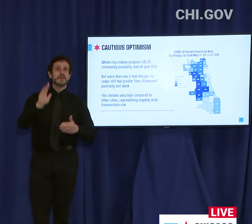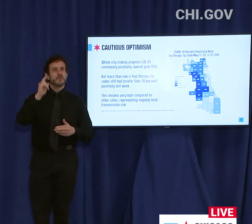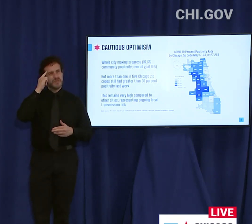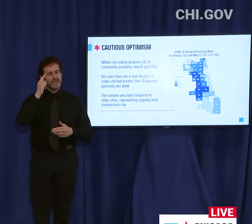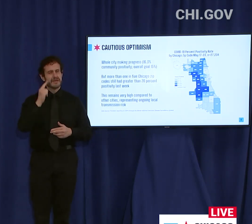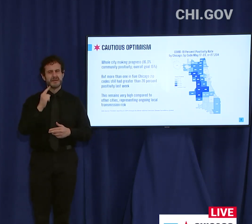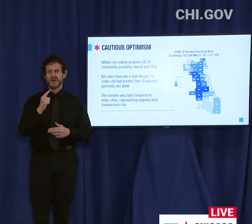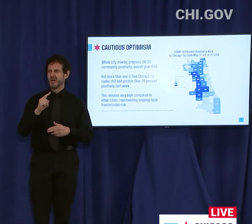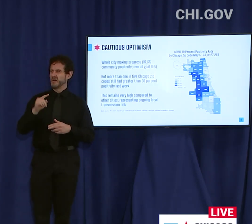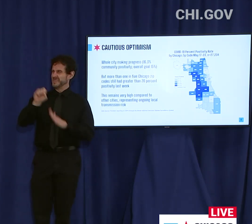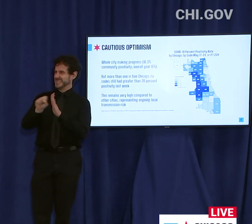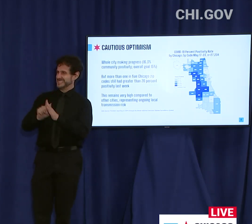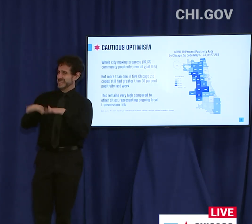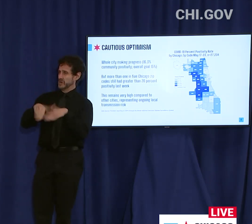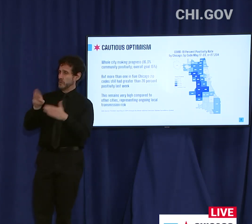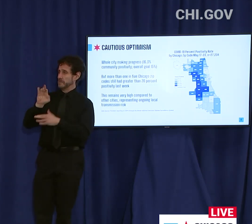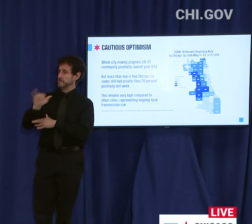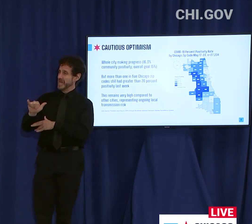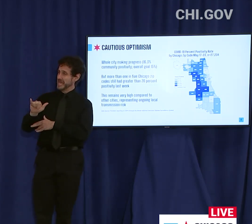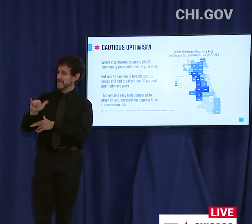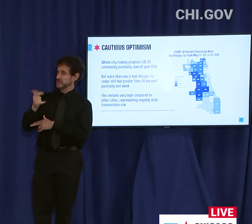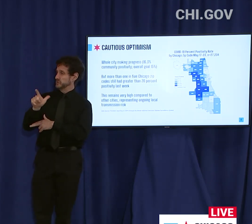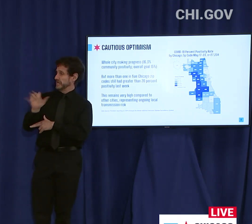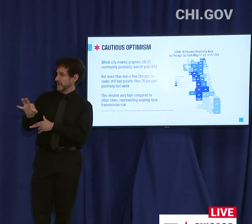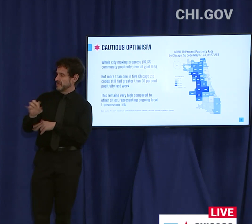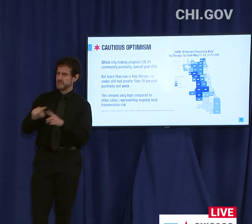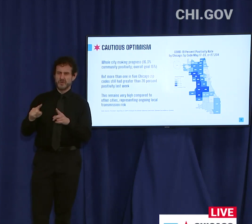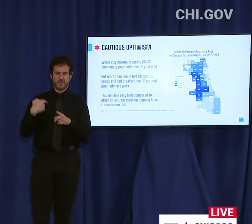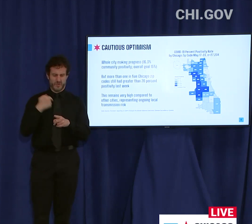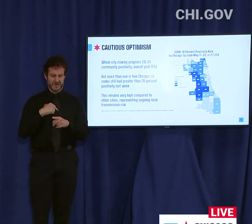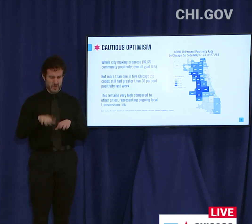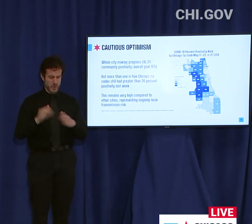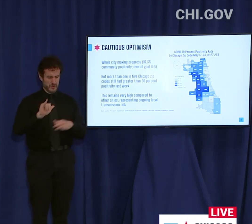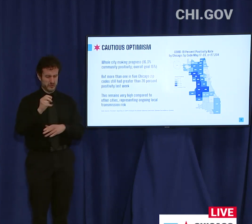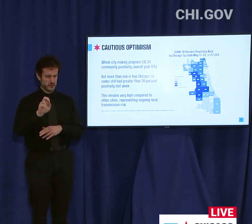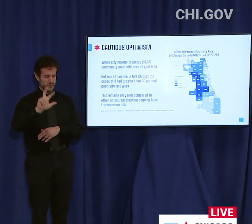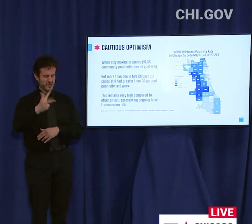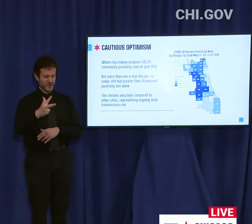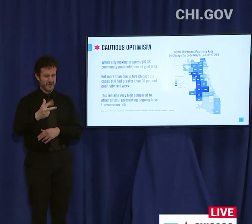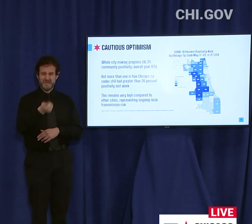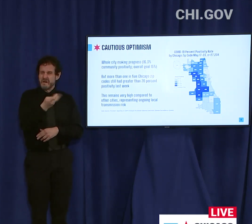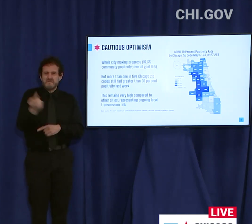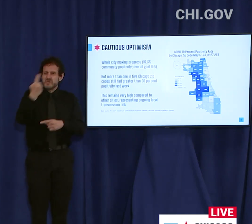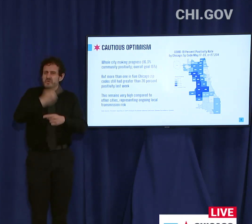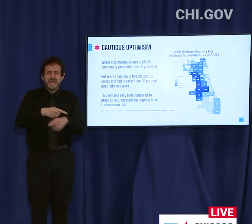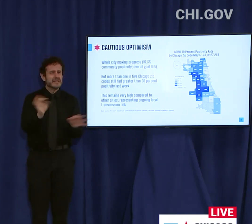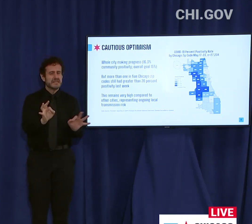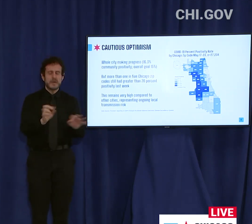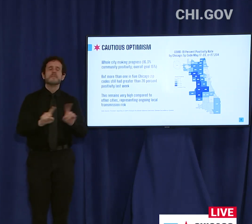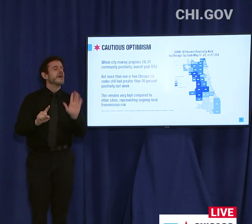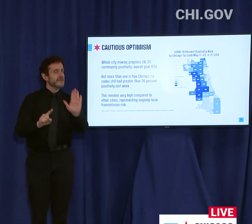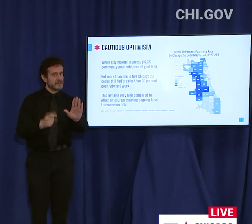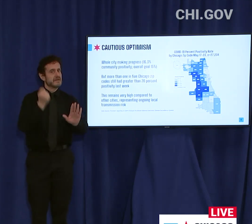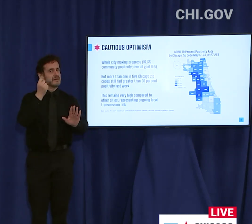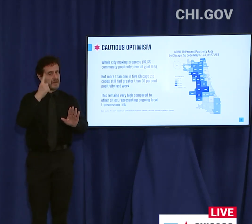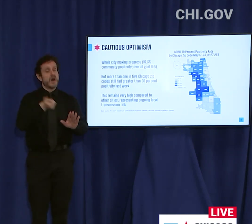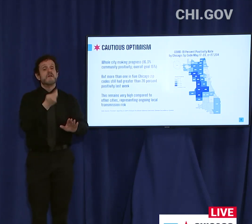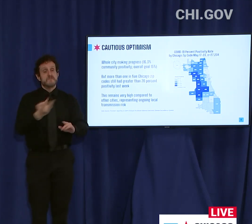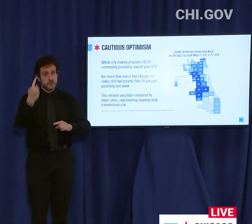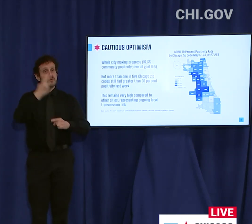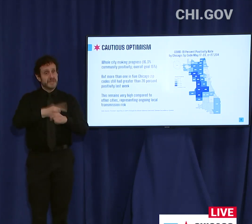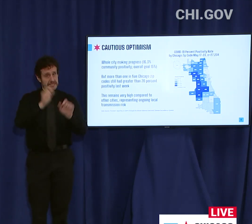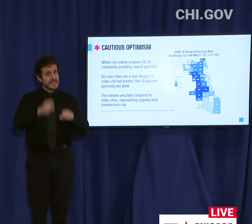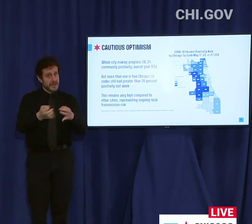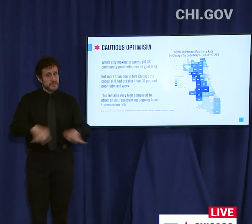not? A few days made a lot of difference on the front end here, I think, where we thought about really moving very quickly as a city and as a state